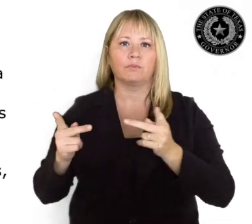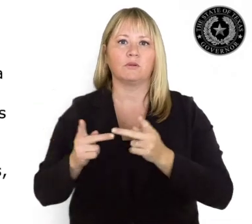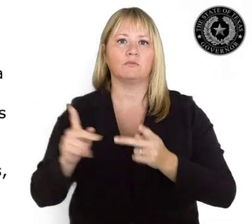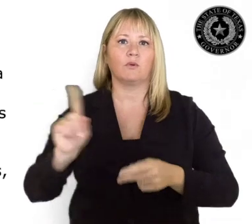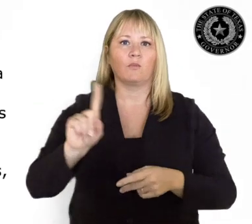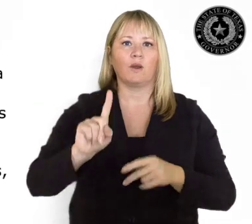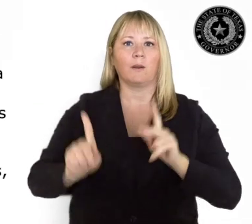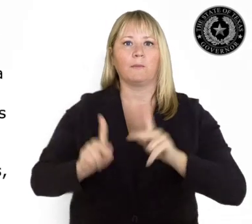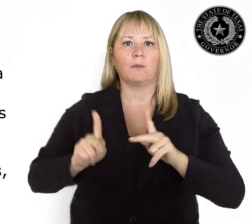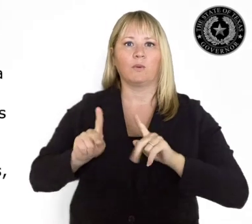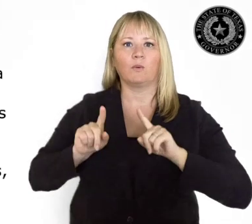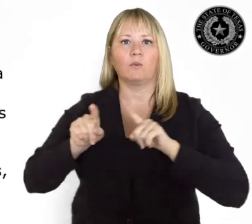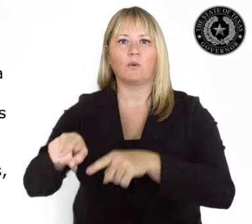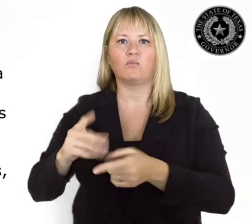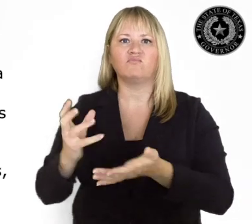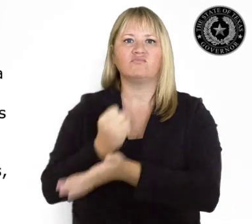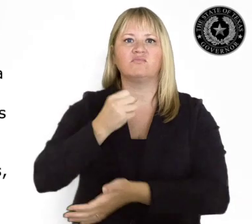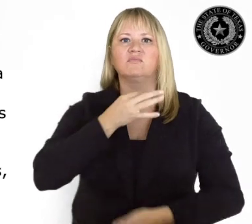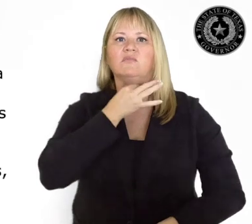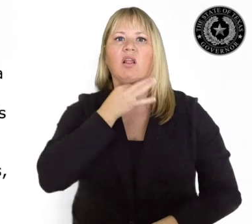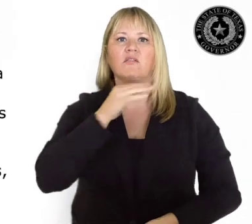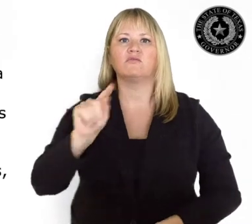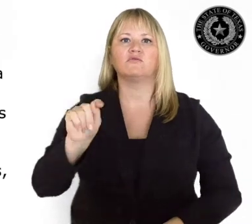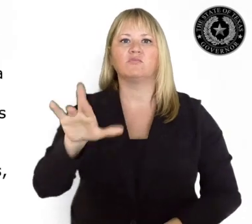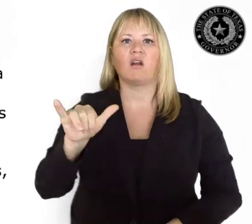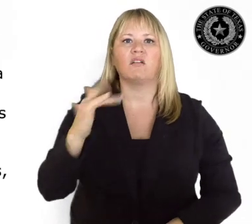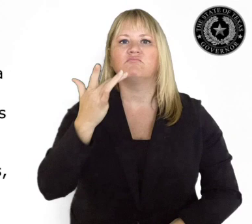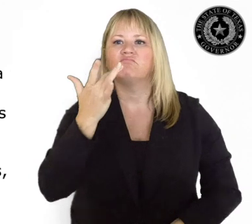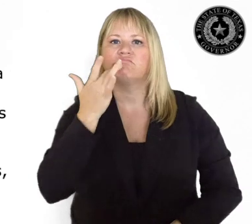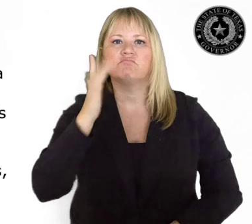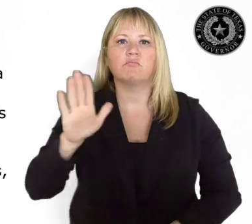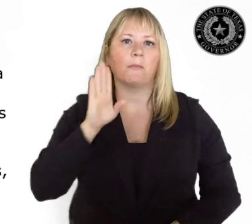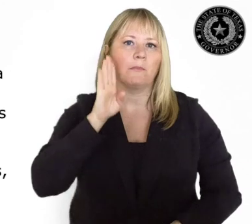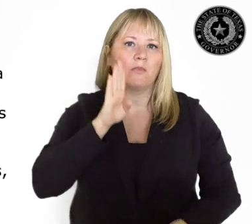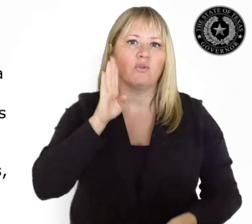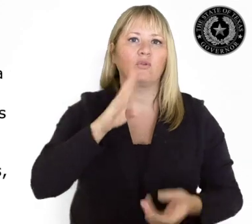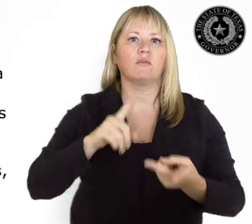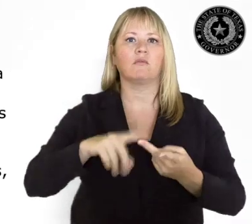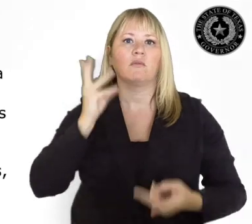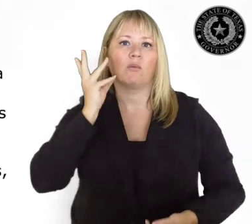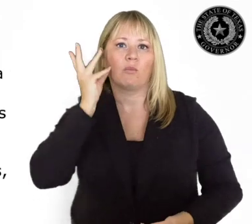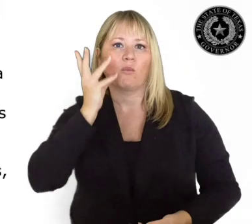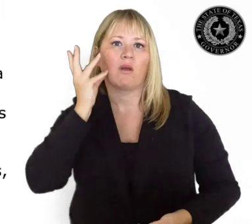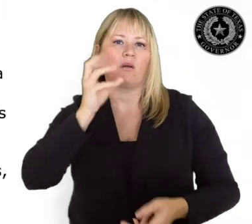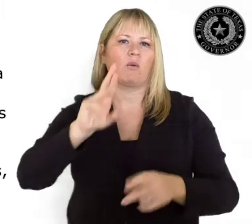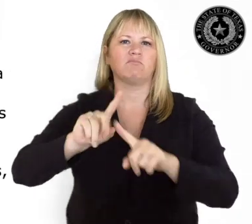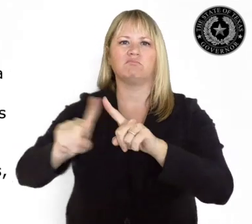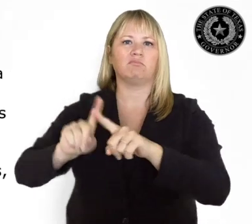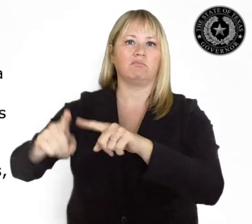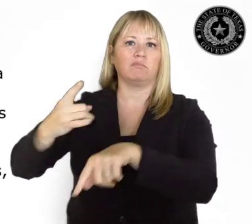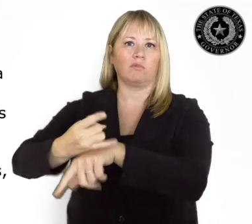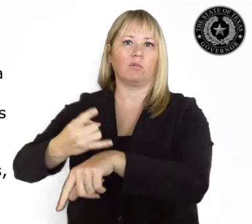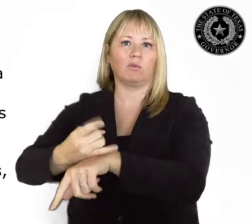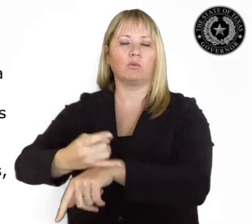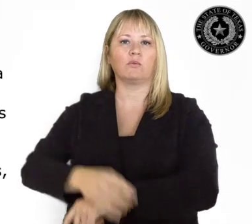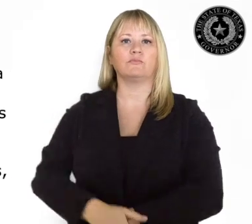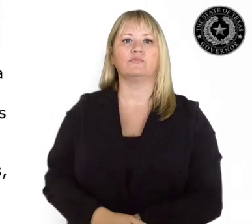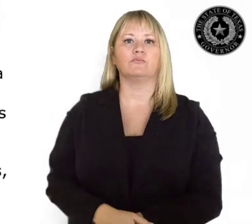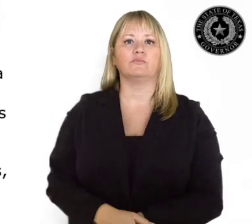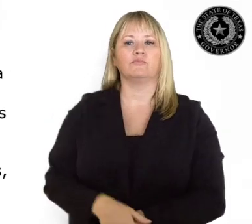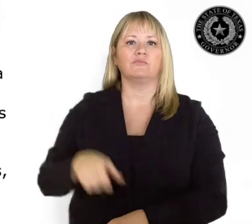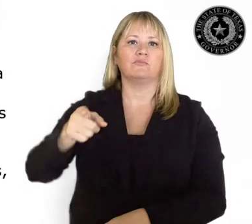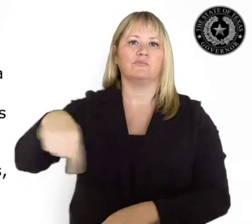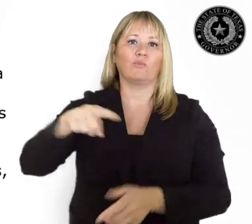Customers may sample beverages while standing so long as they are in a group of 6 people or fewer and there is at least 6 feet of